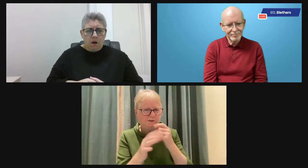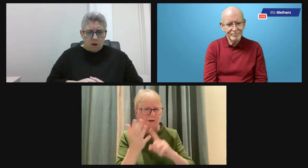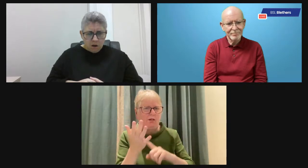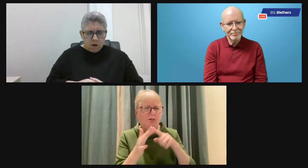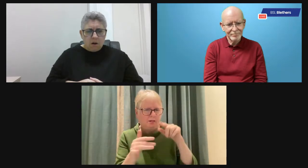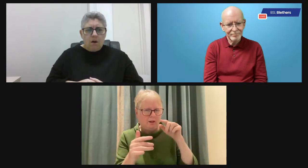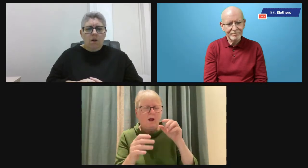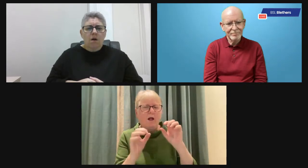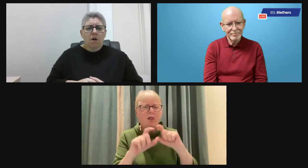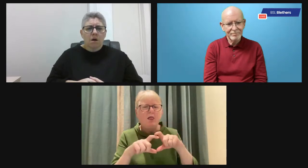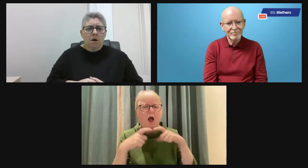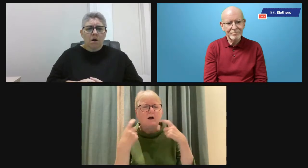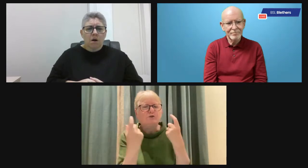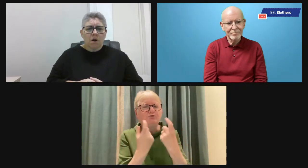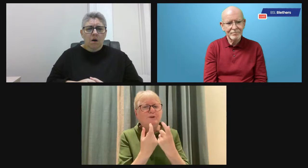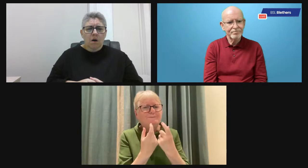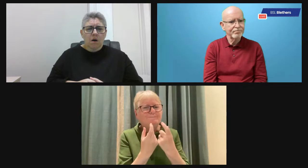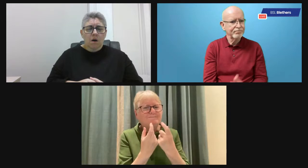and